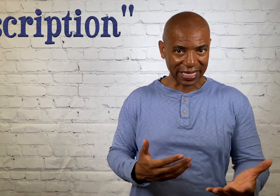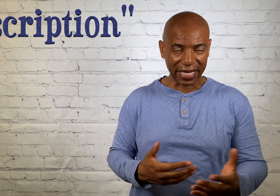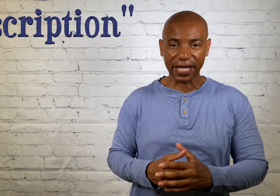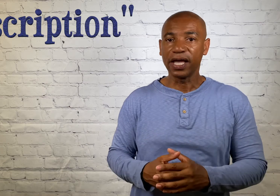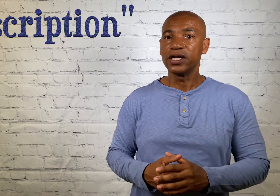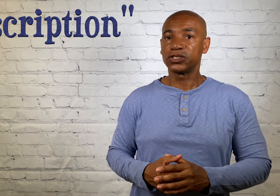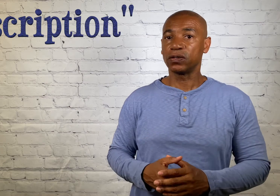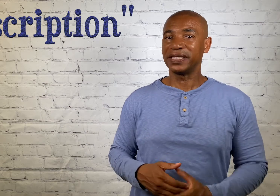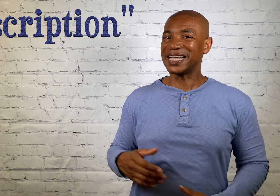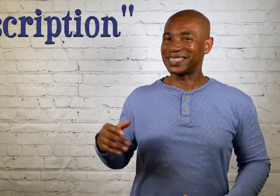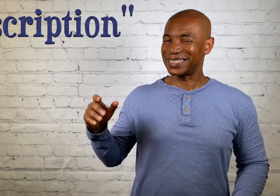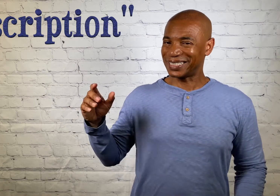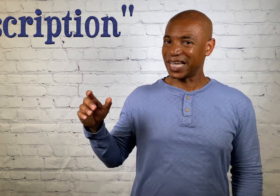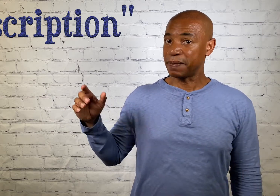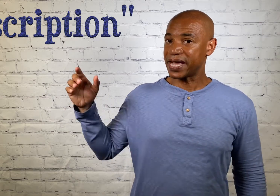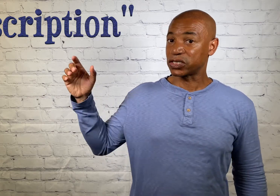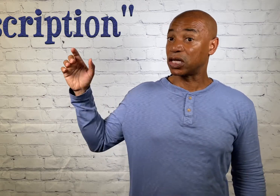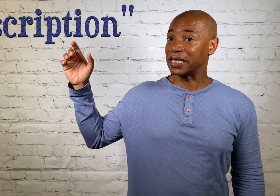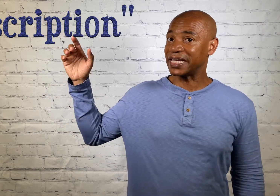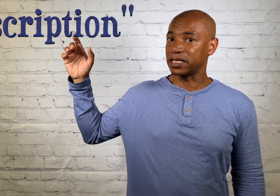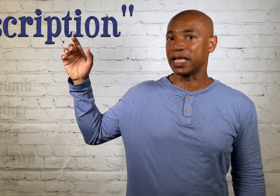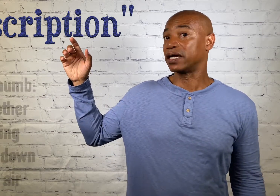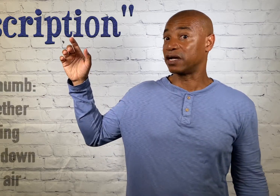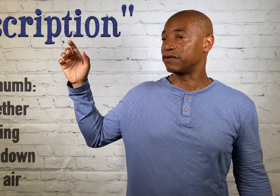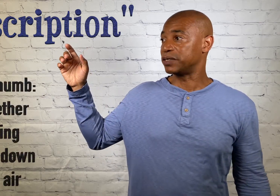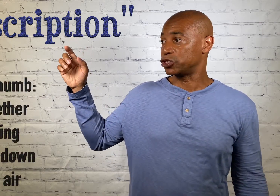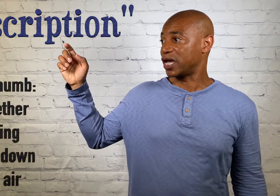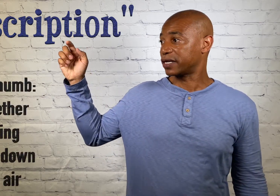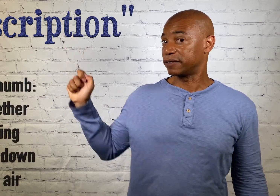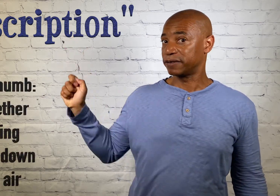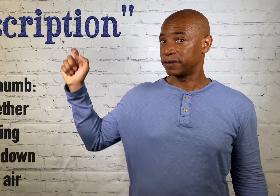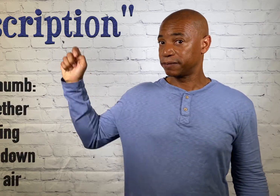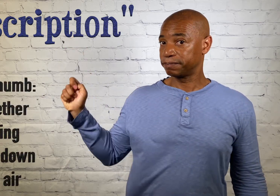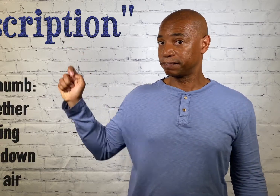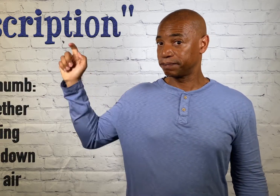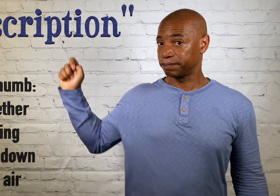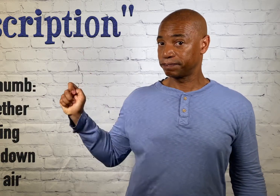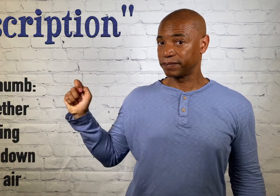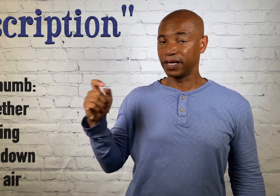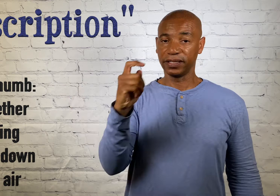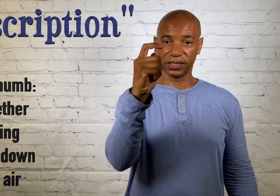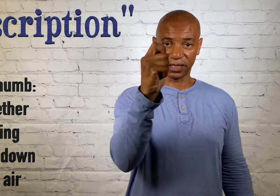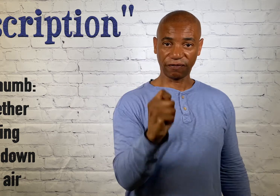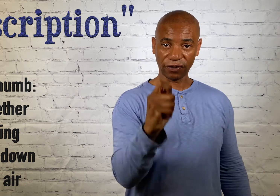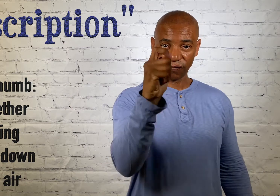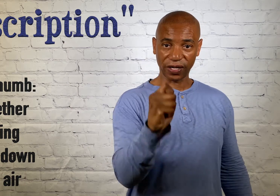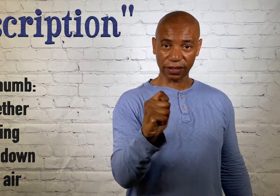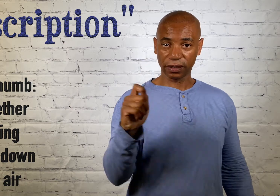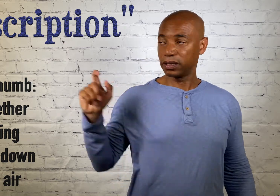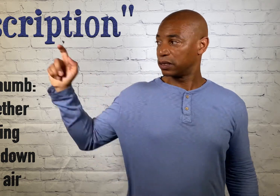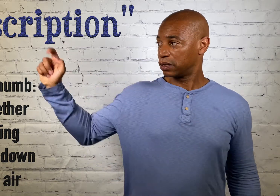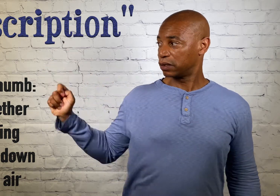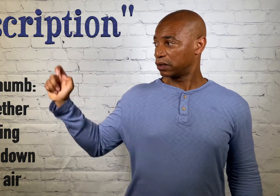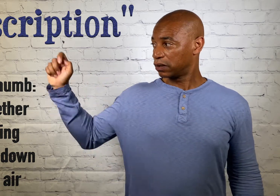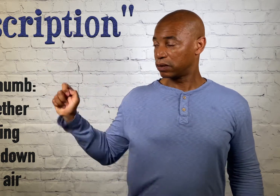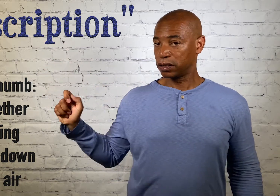that. So that's the same as collecting like a government check. This is it from the front.